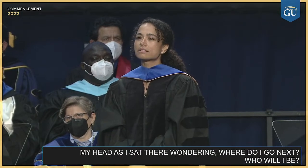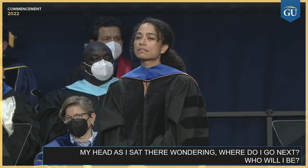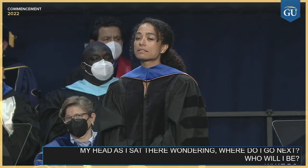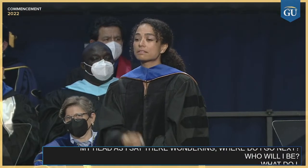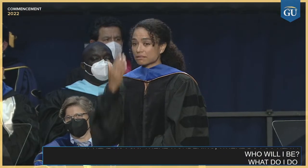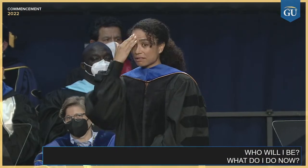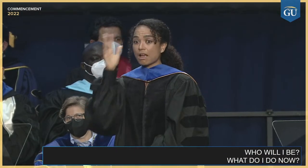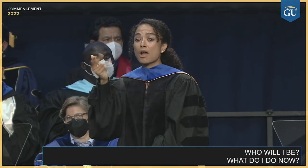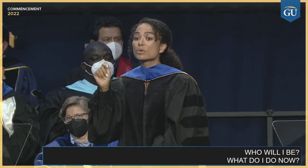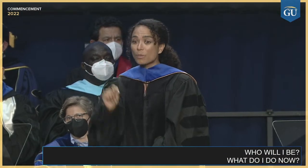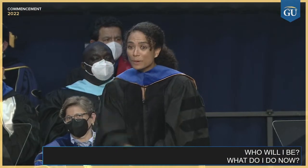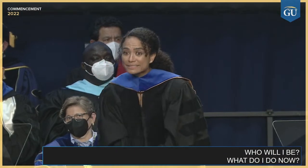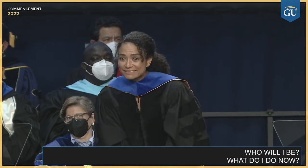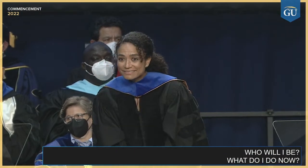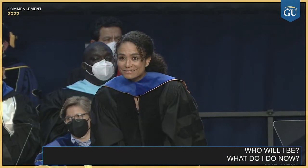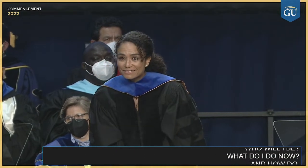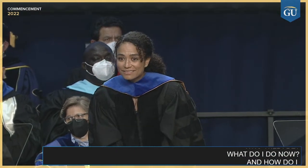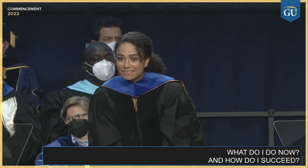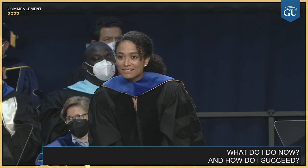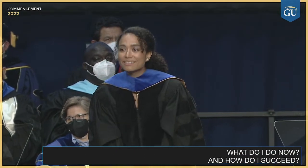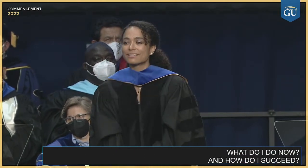succeed? And you know what?